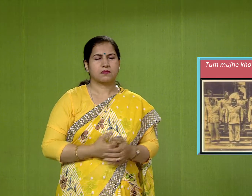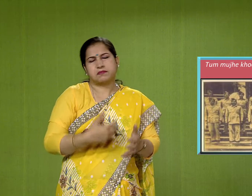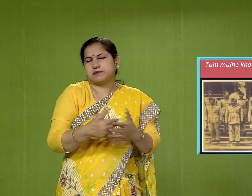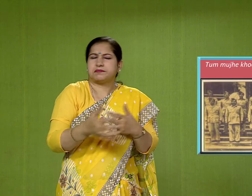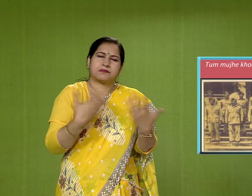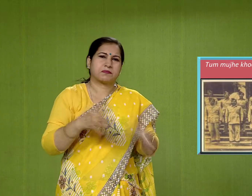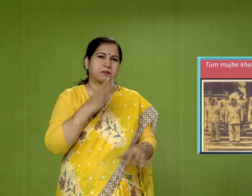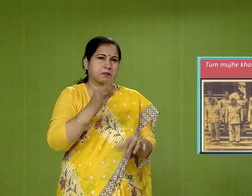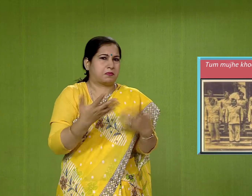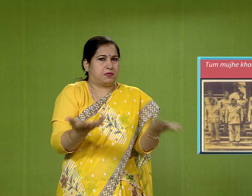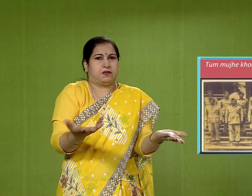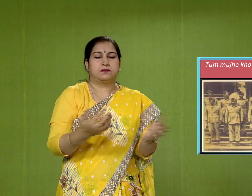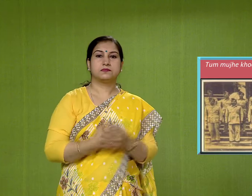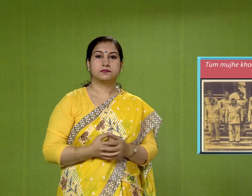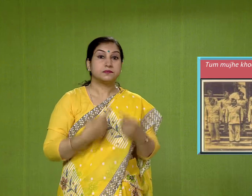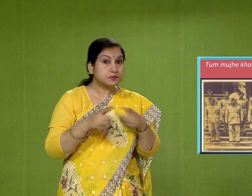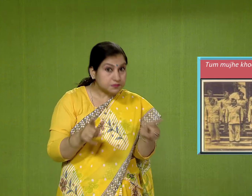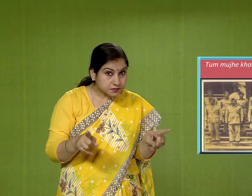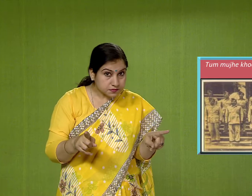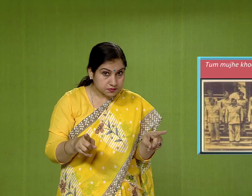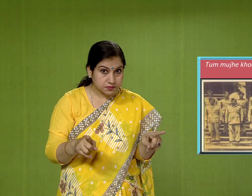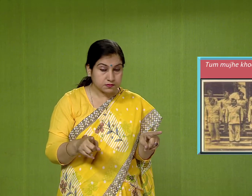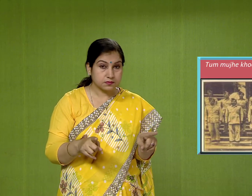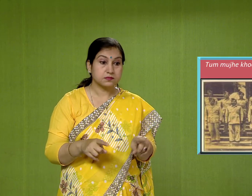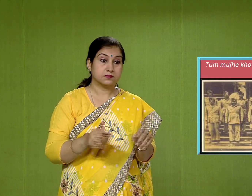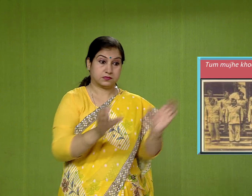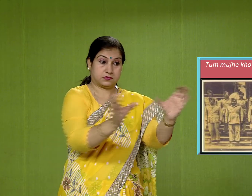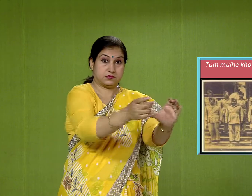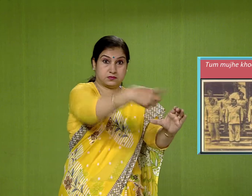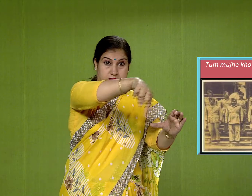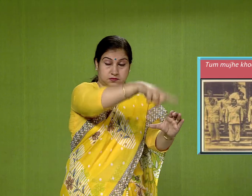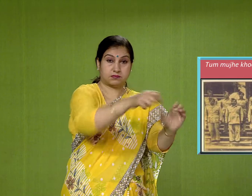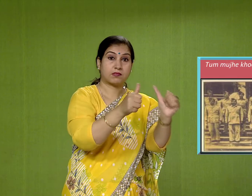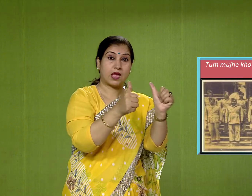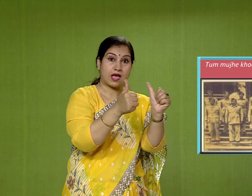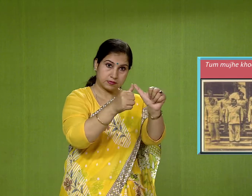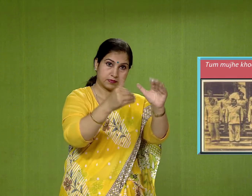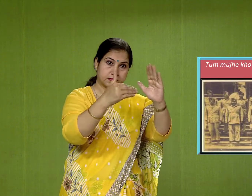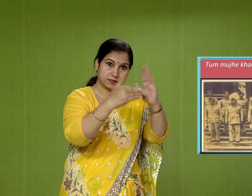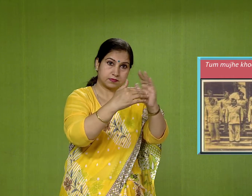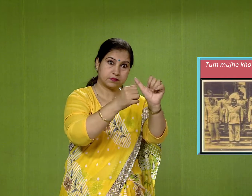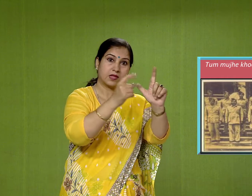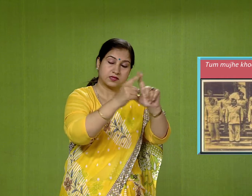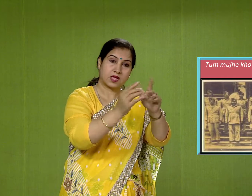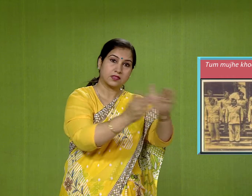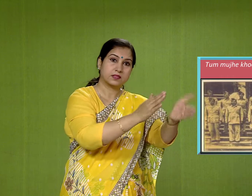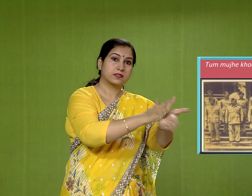Whatever is the truth, but Azad Hind Fauj also lost